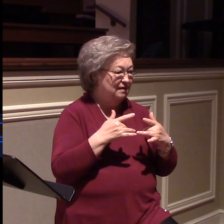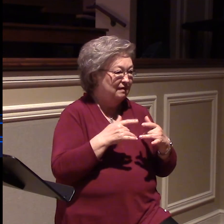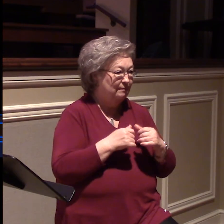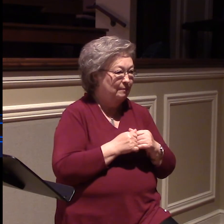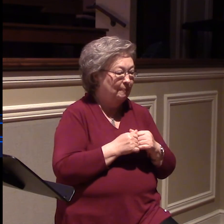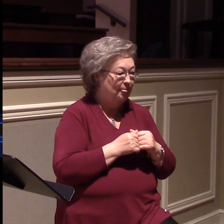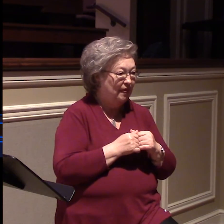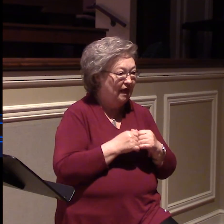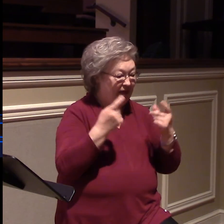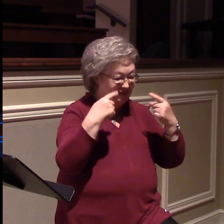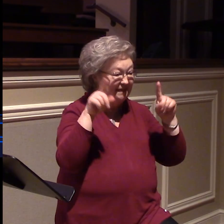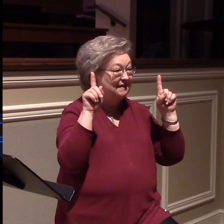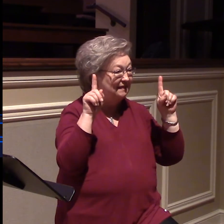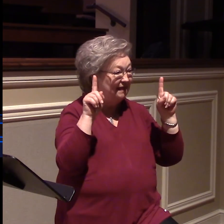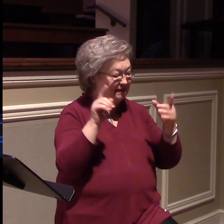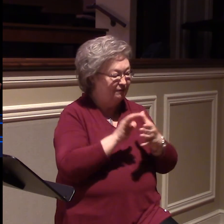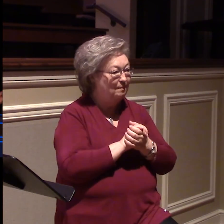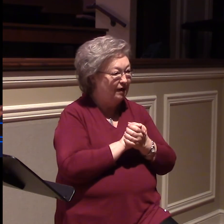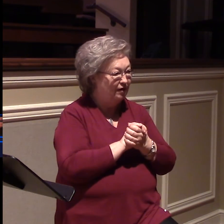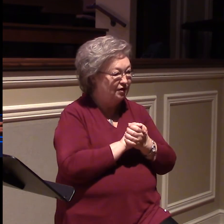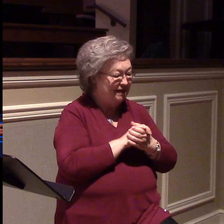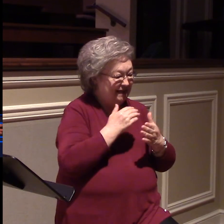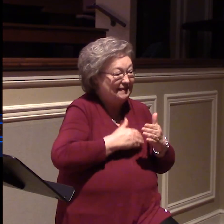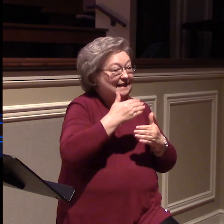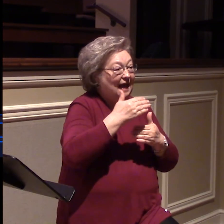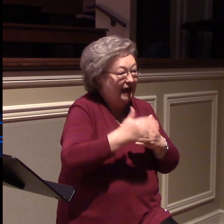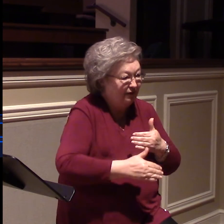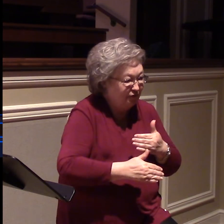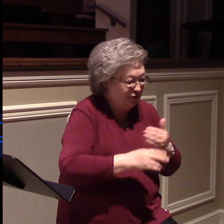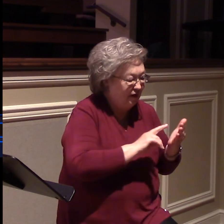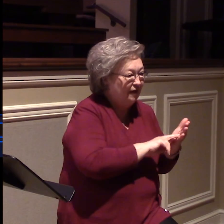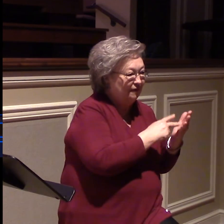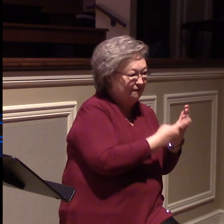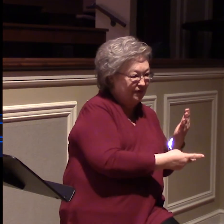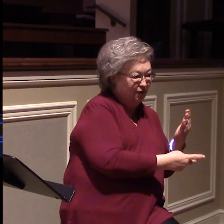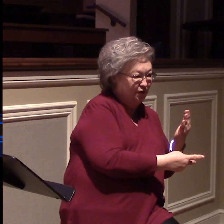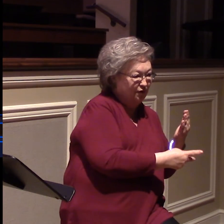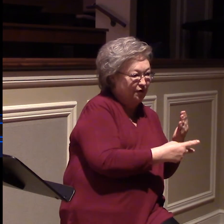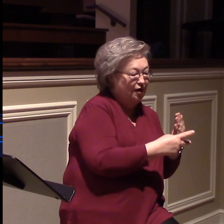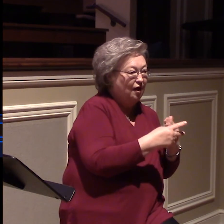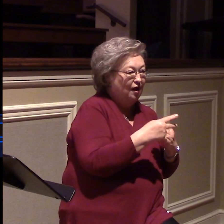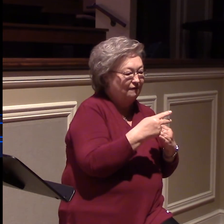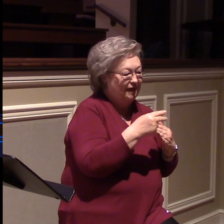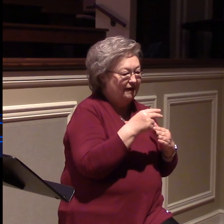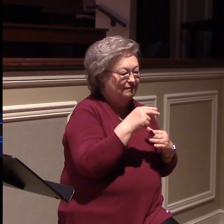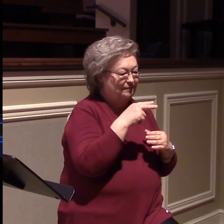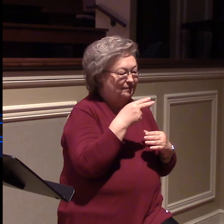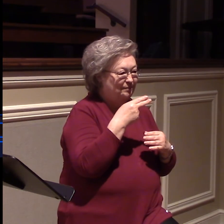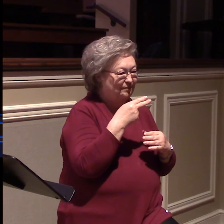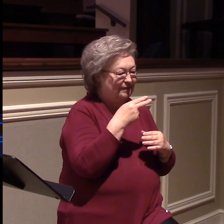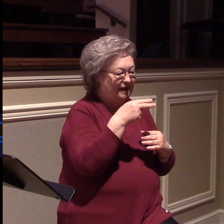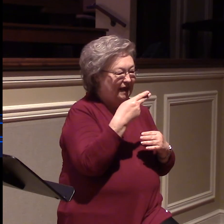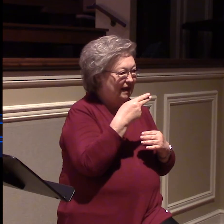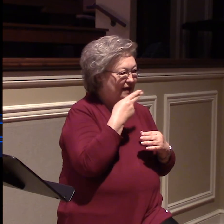bath. And the success of the marriage comes after the failure of the honeymoon. All human vows, laws, and contracts are so many